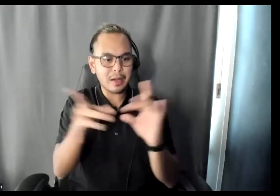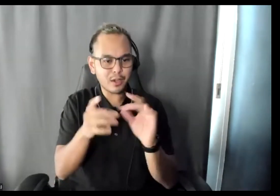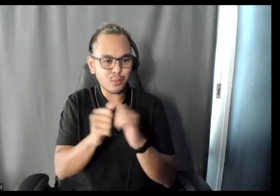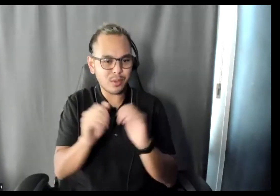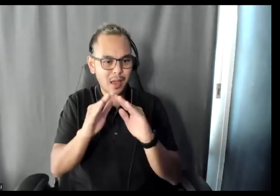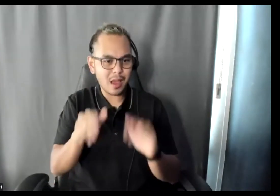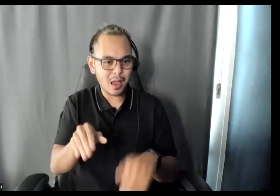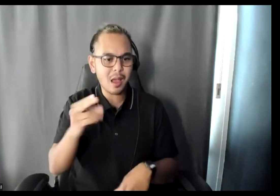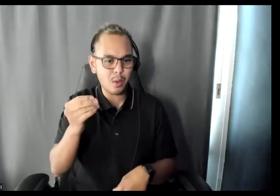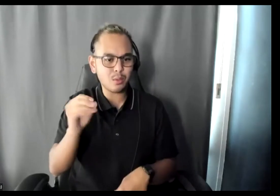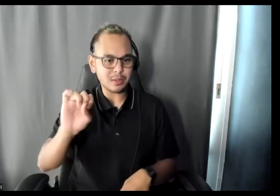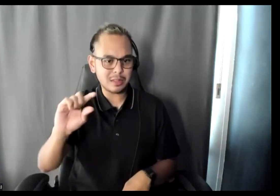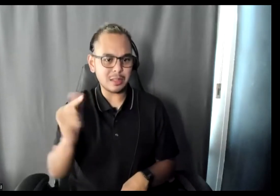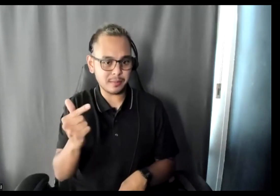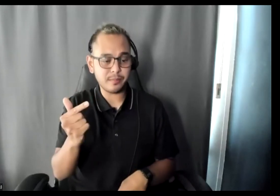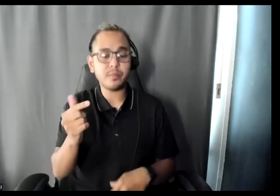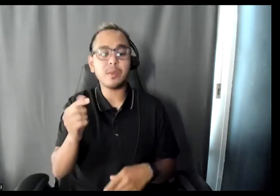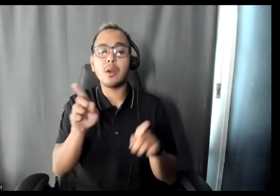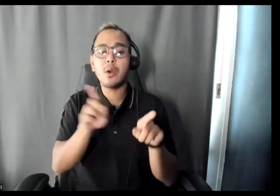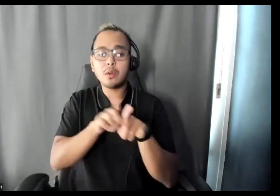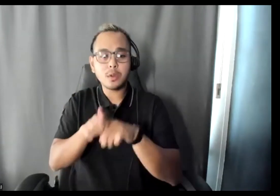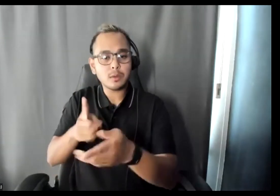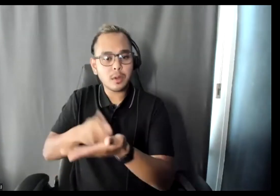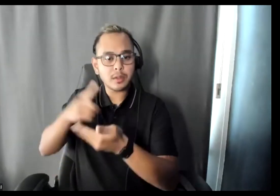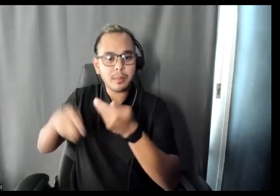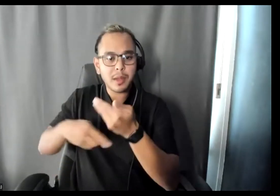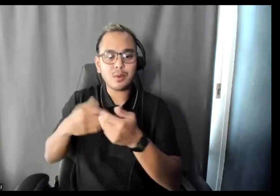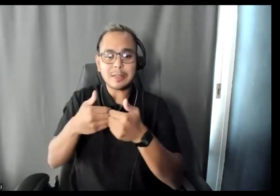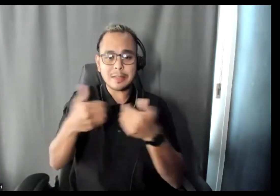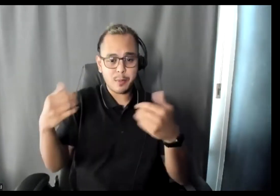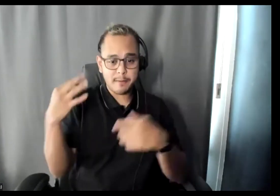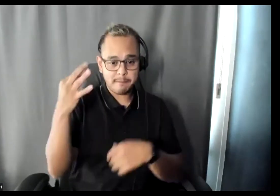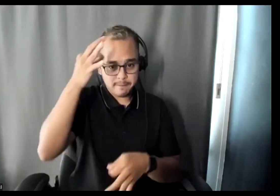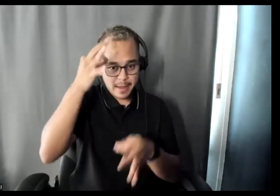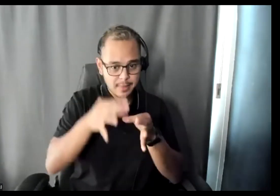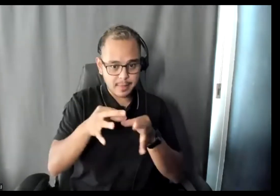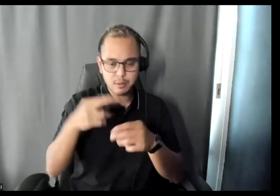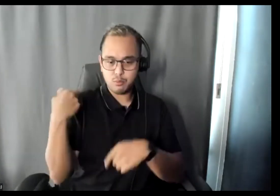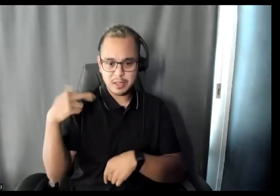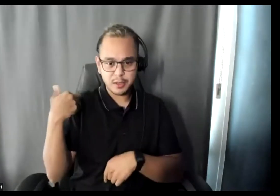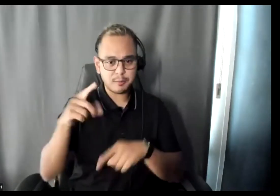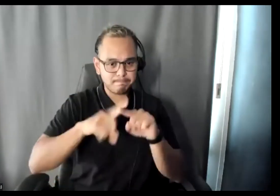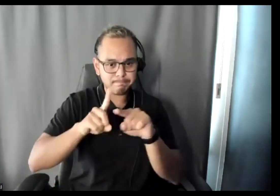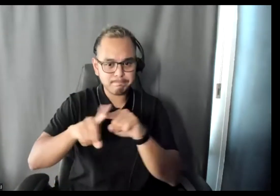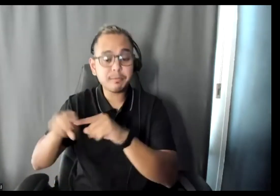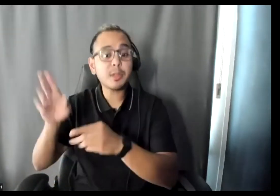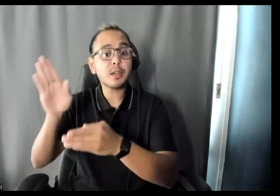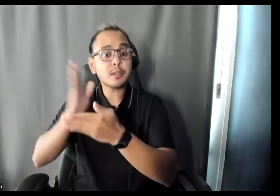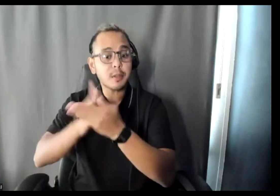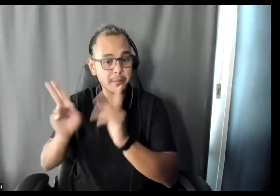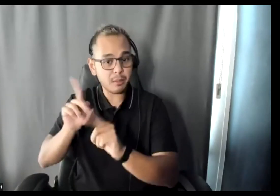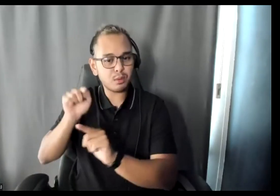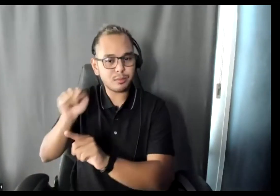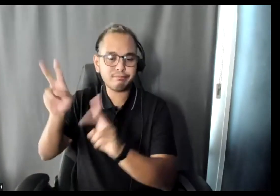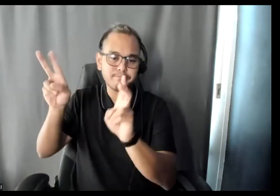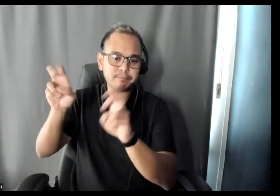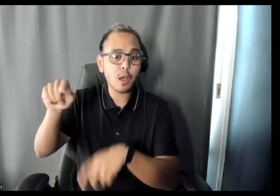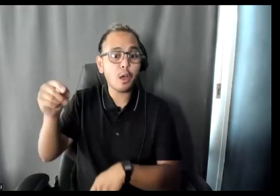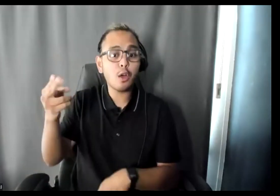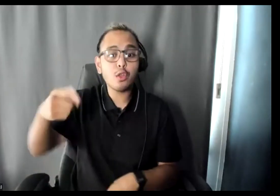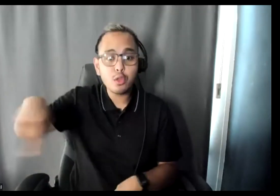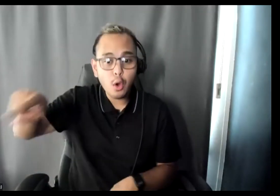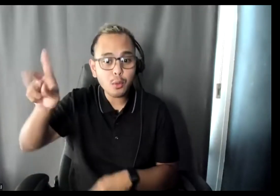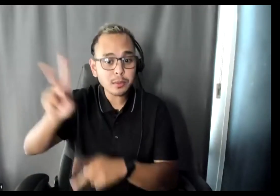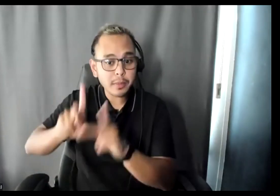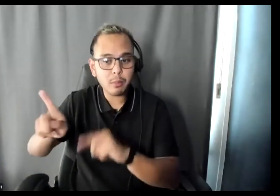about issues of separate faiths and racial difference, the notion that if some people, right, those people simply were not able to make